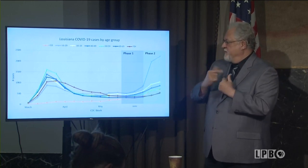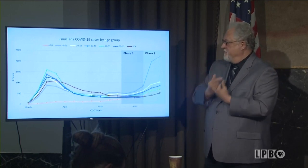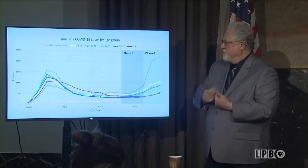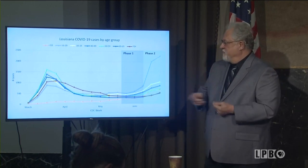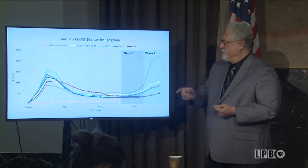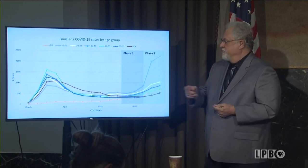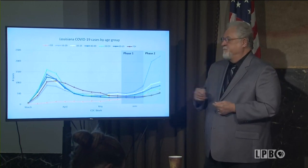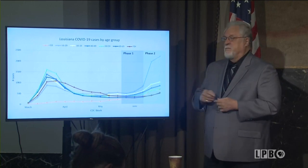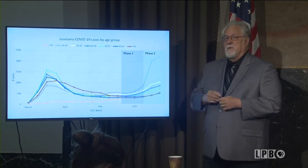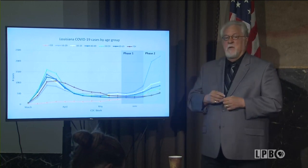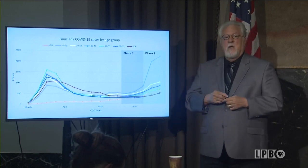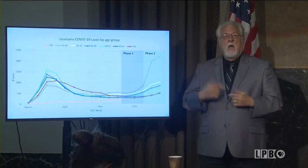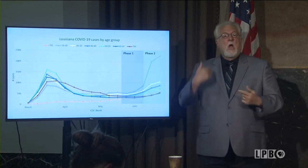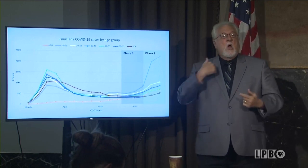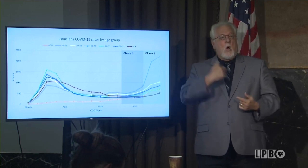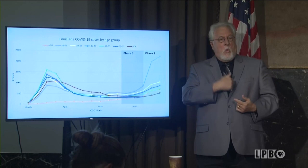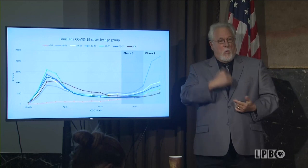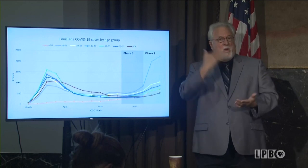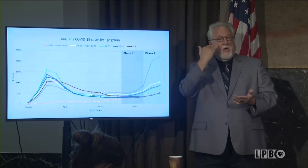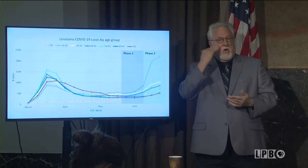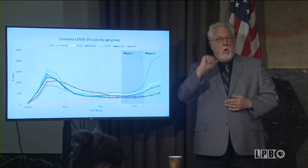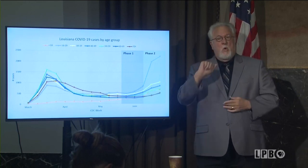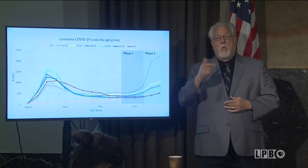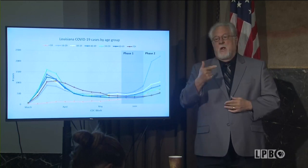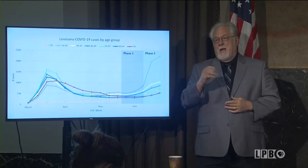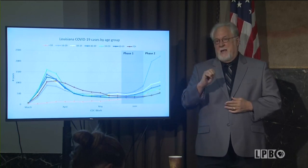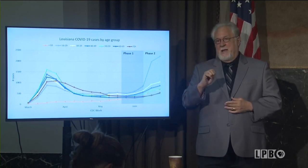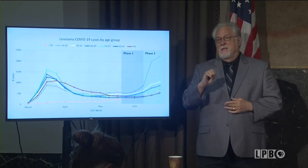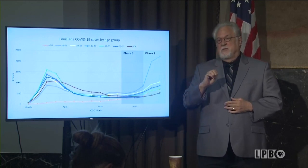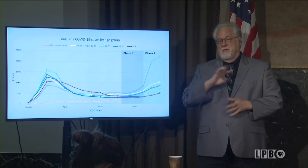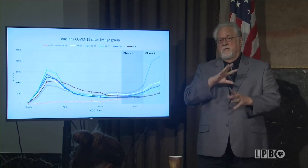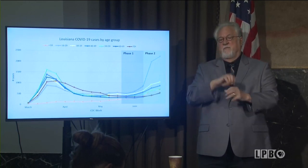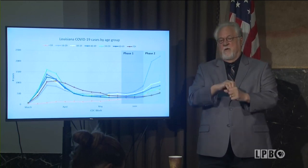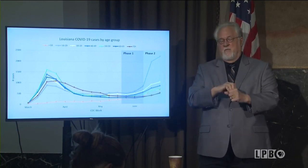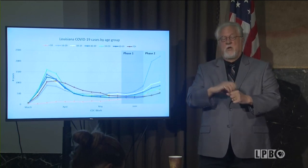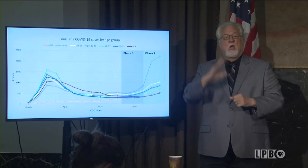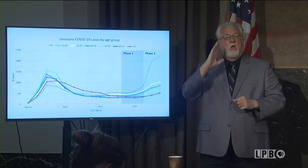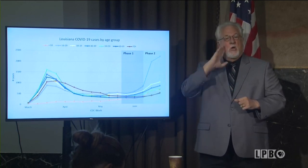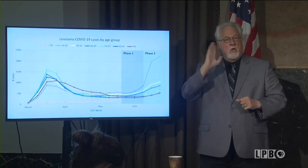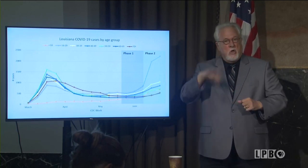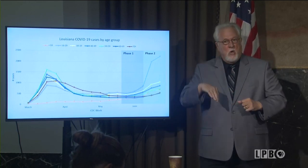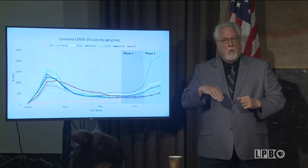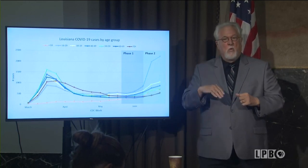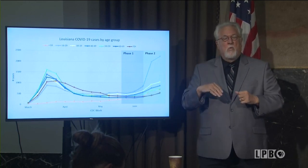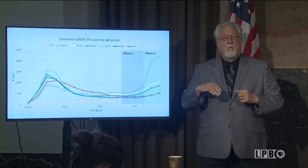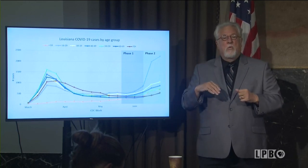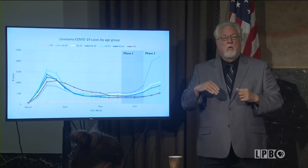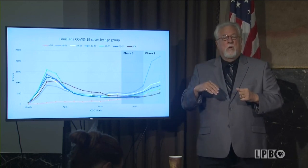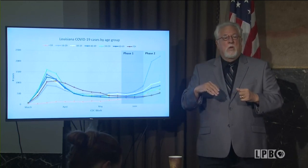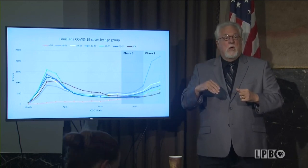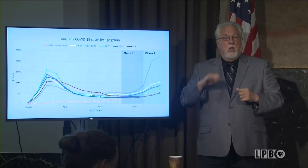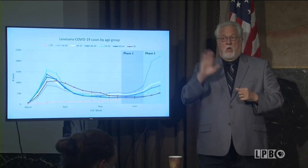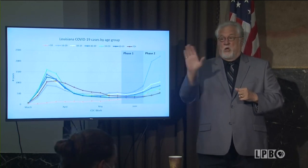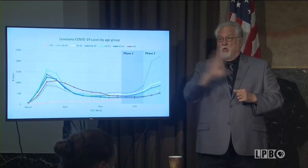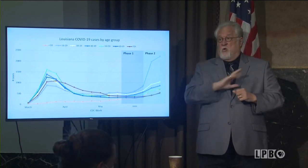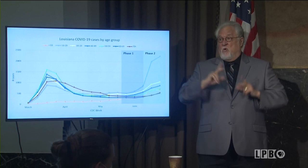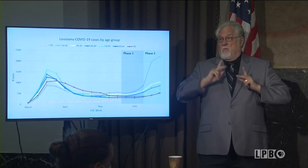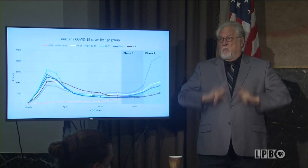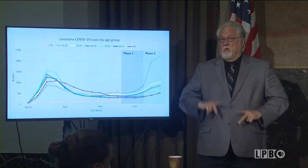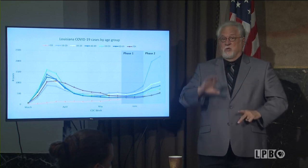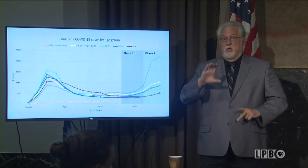range. We do know that age plays a role. We know that your personal